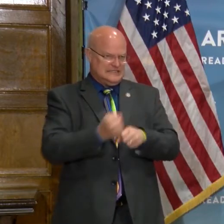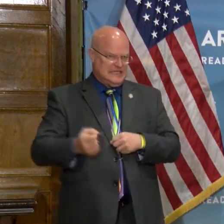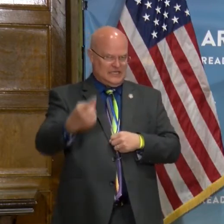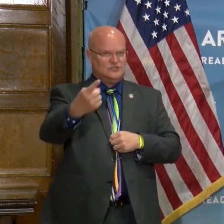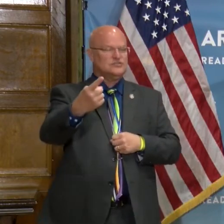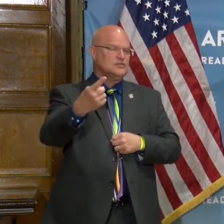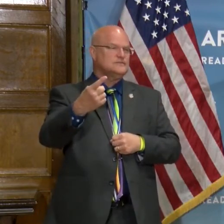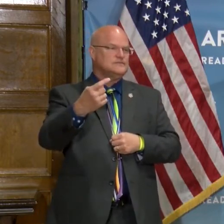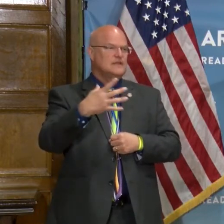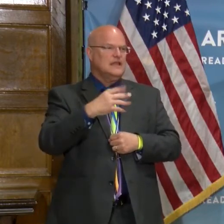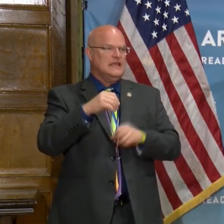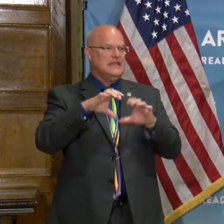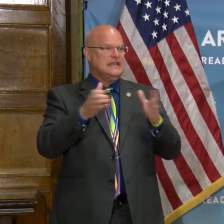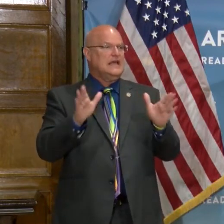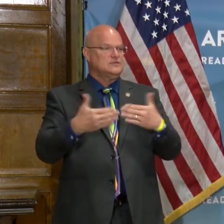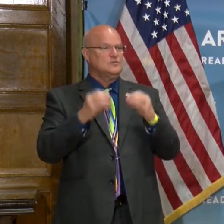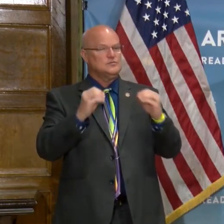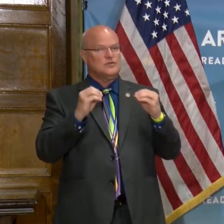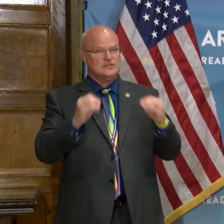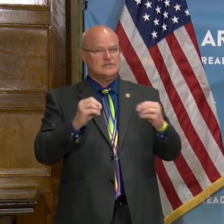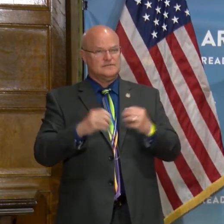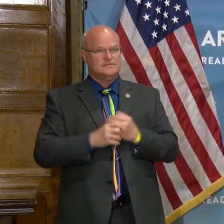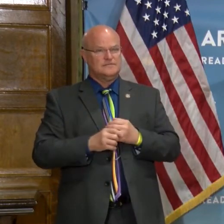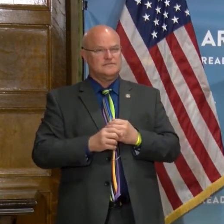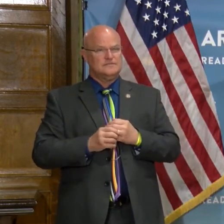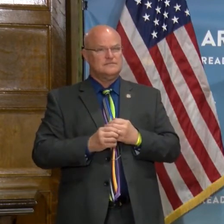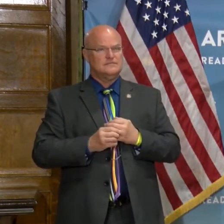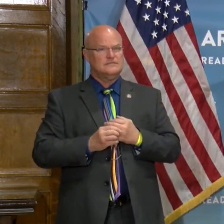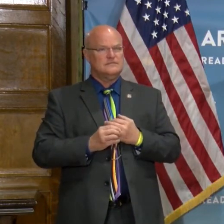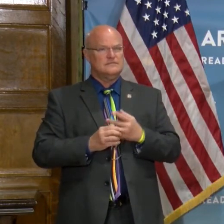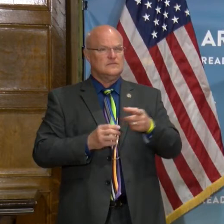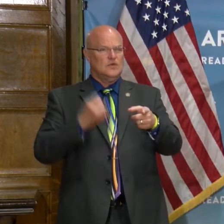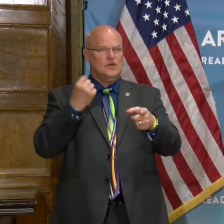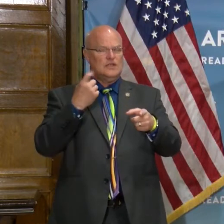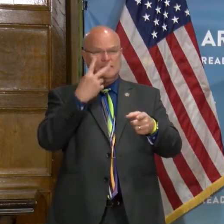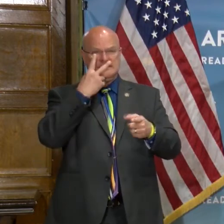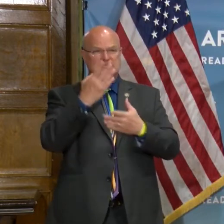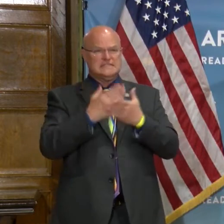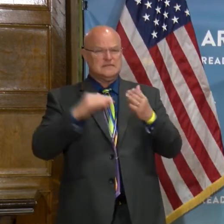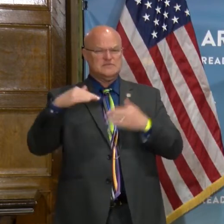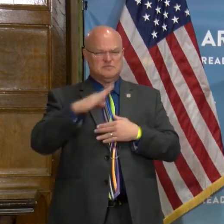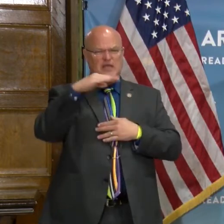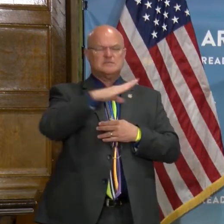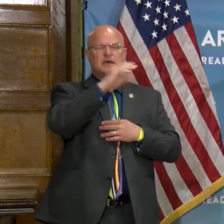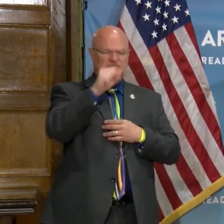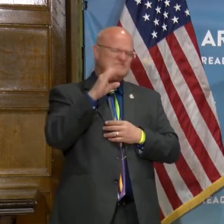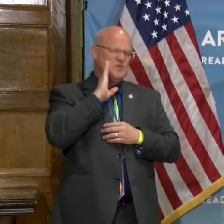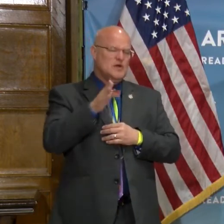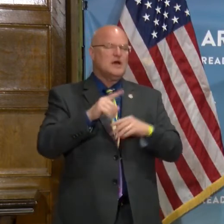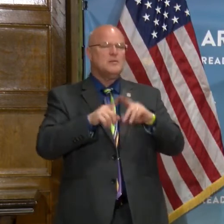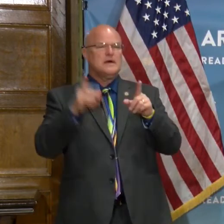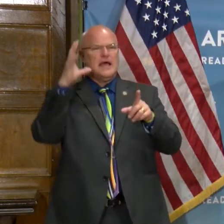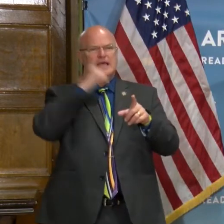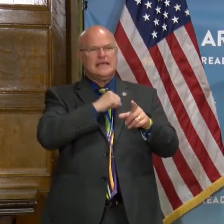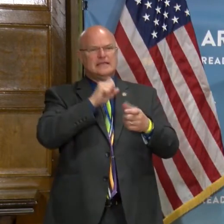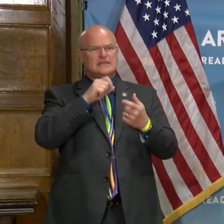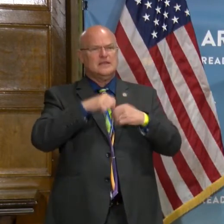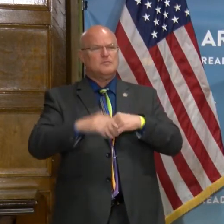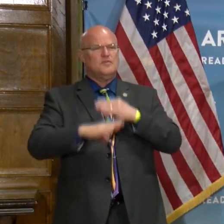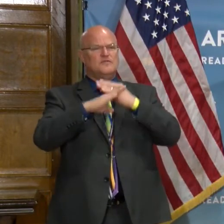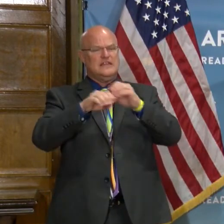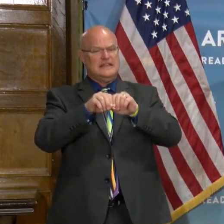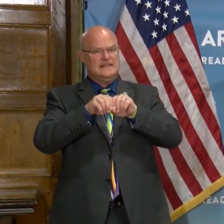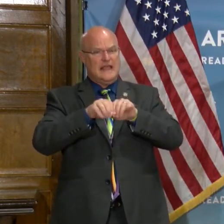year in classroom instruction. I think we all understand we're going to see some spikes here and there, but I guess when it comes to preventing